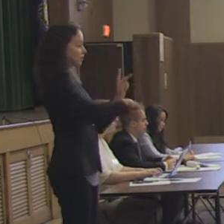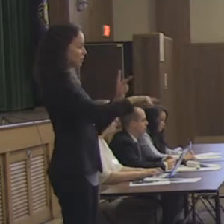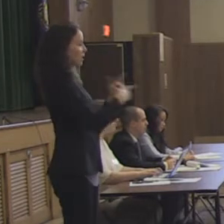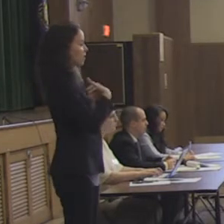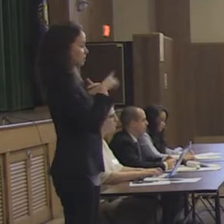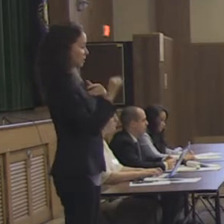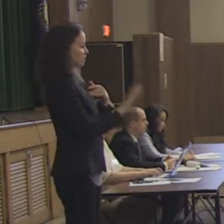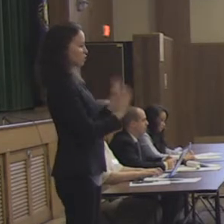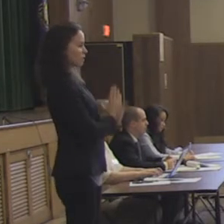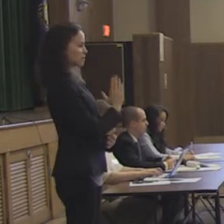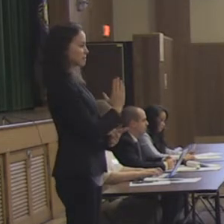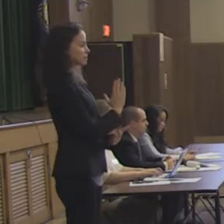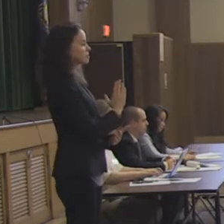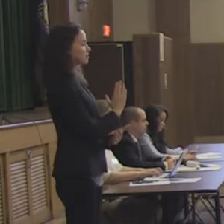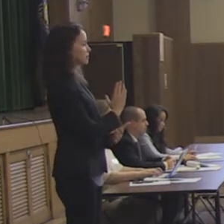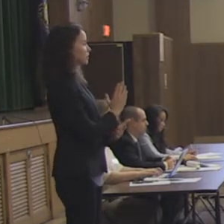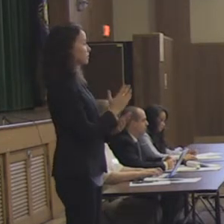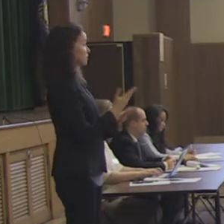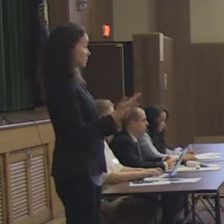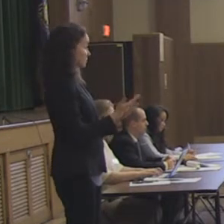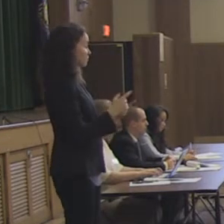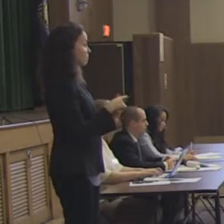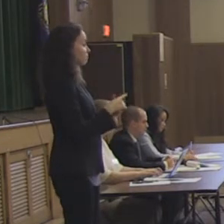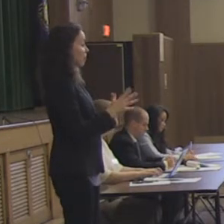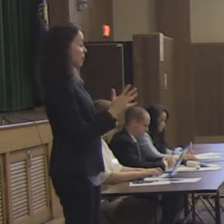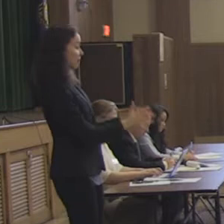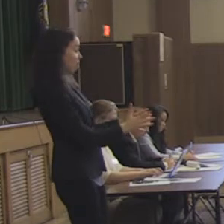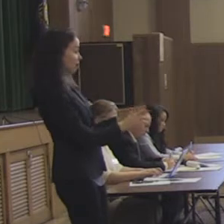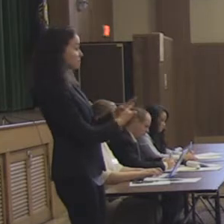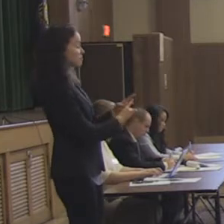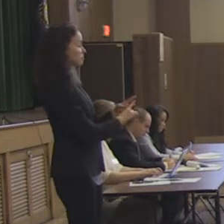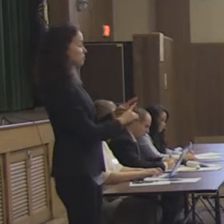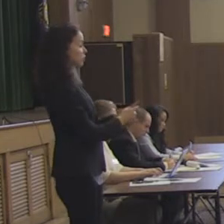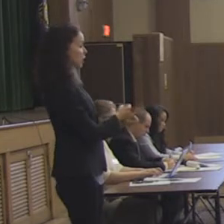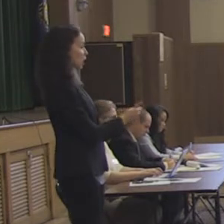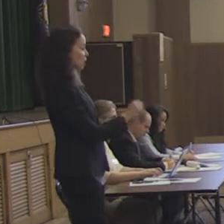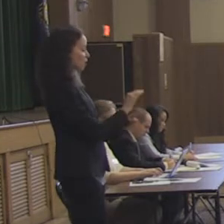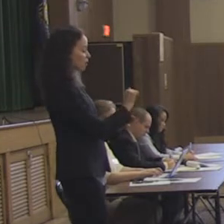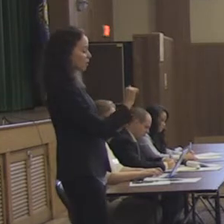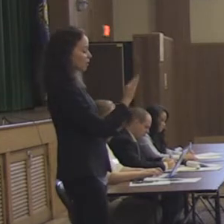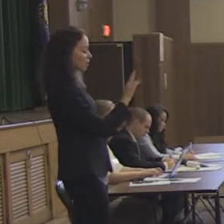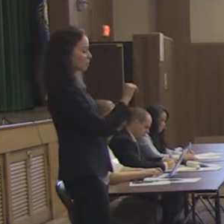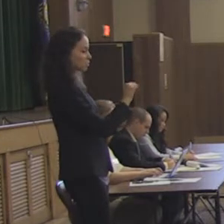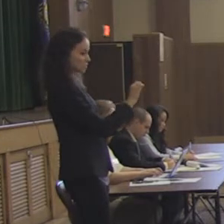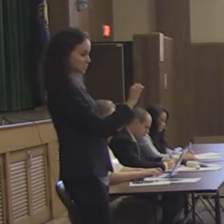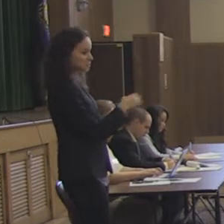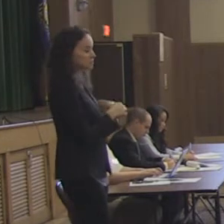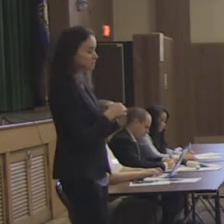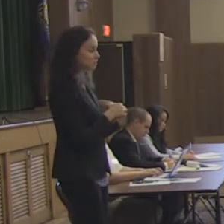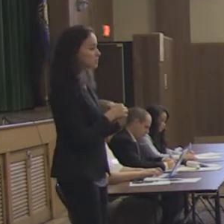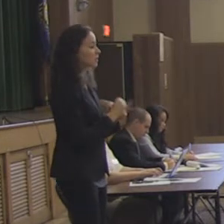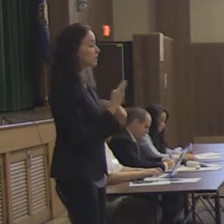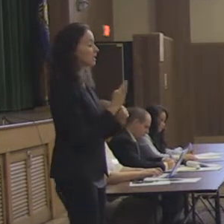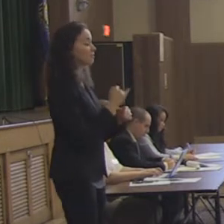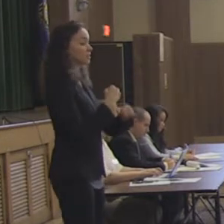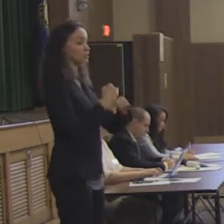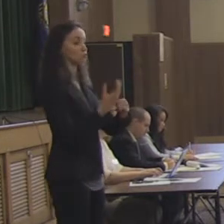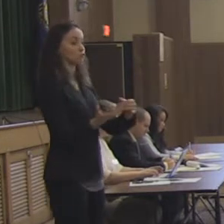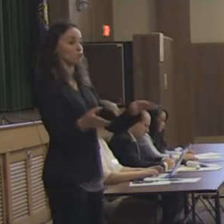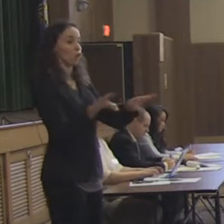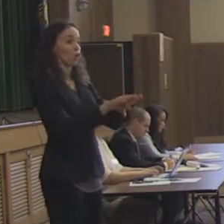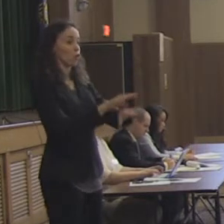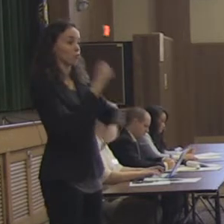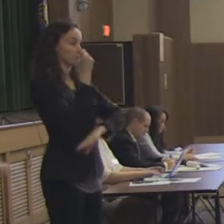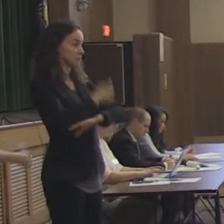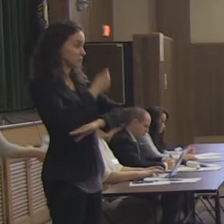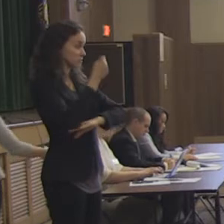disability, particularly addressing issues around neglect and abuse. Whenever a closing of an institution occurs,